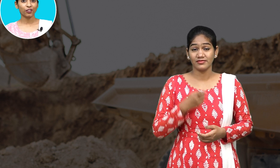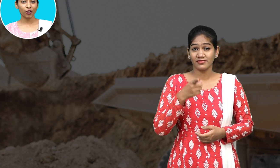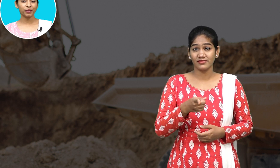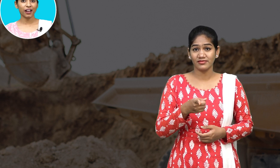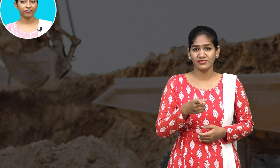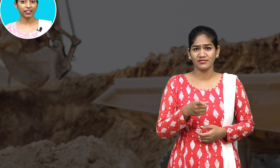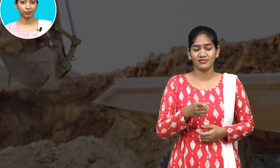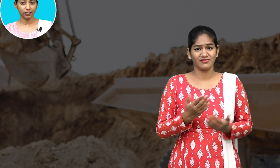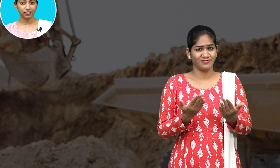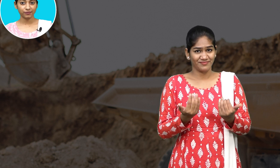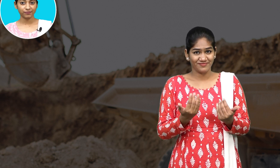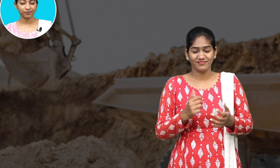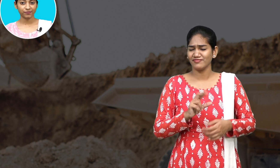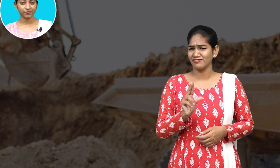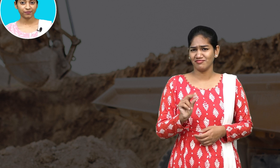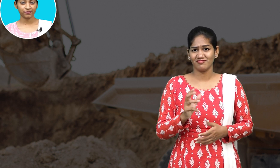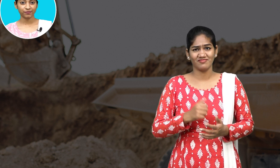they will not be available